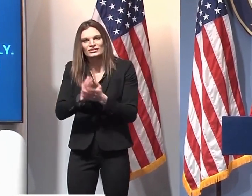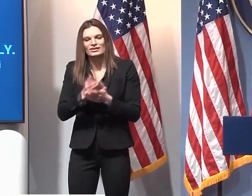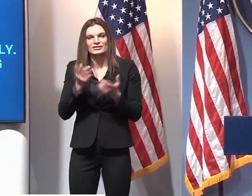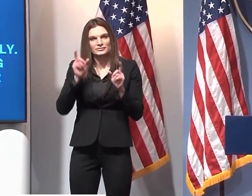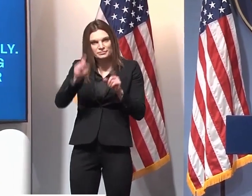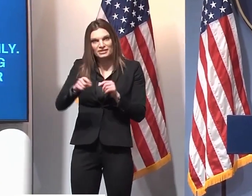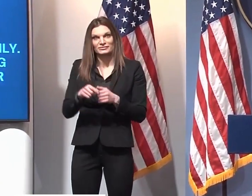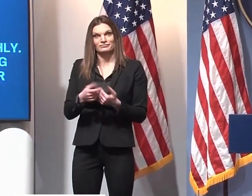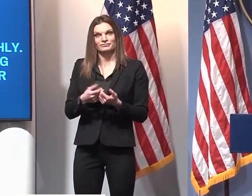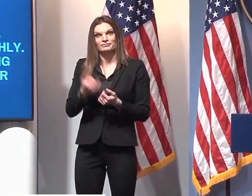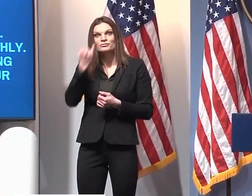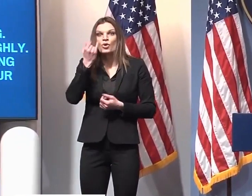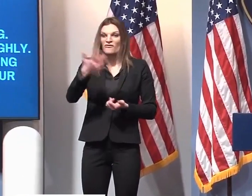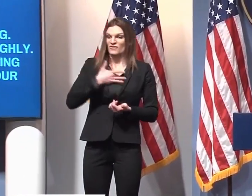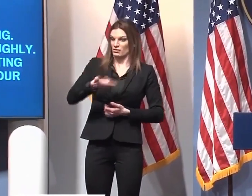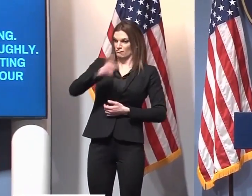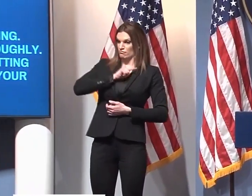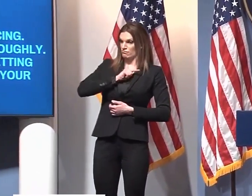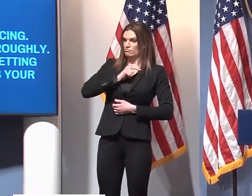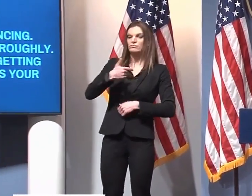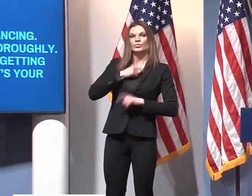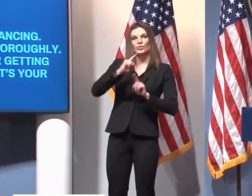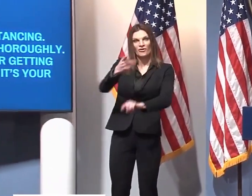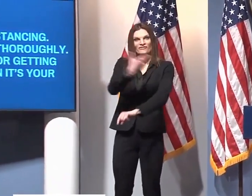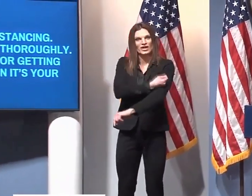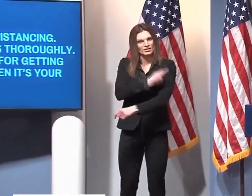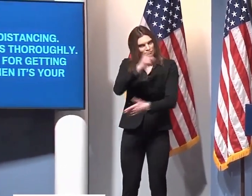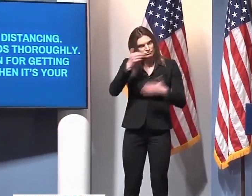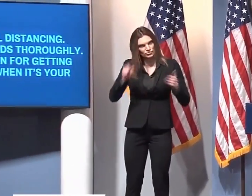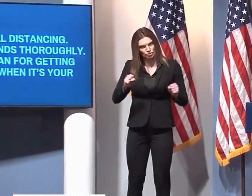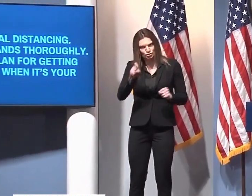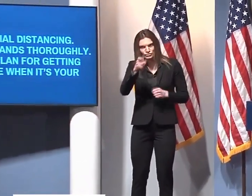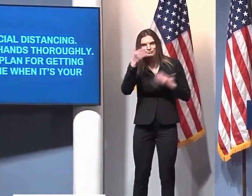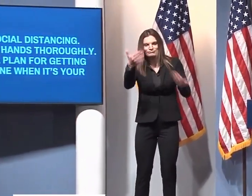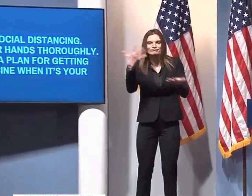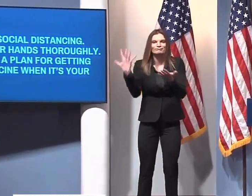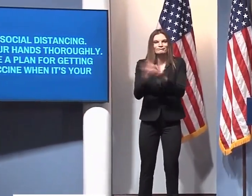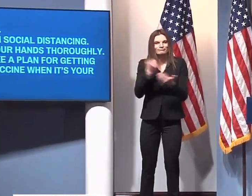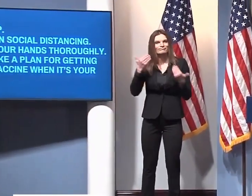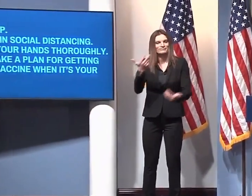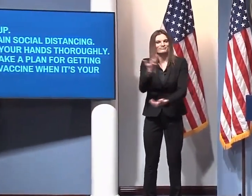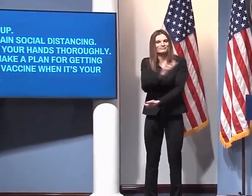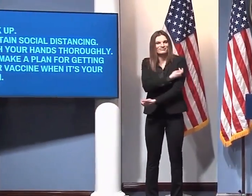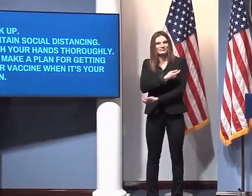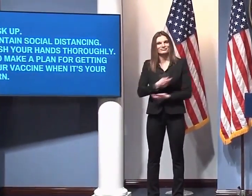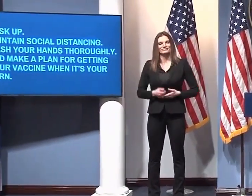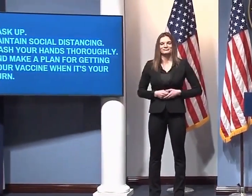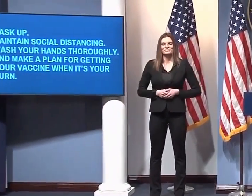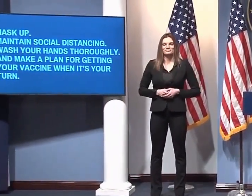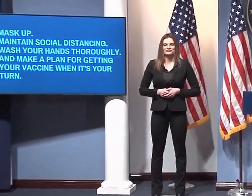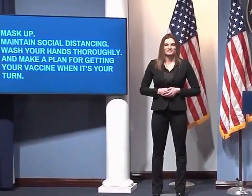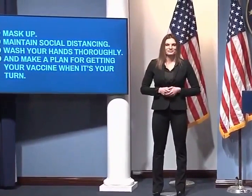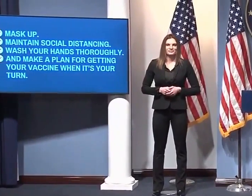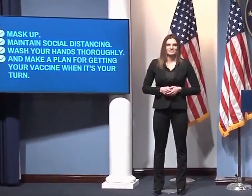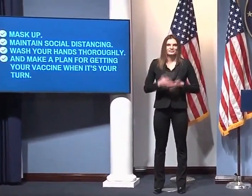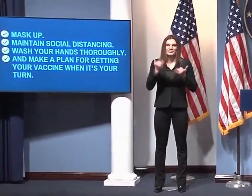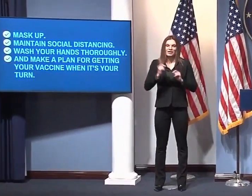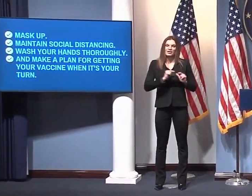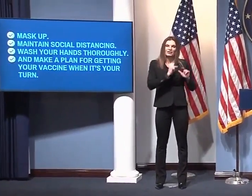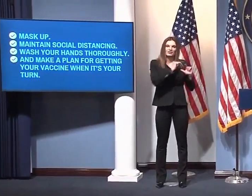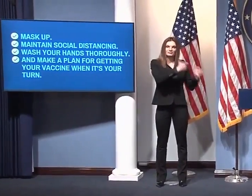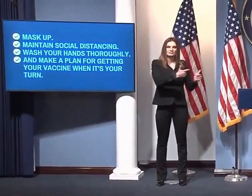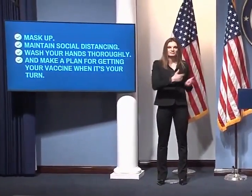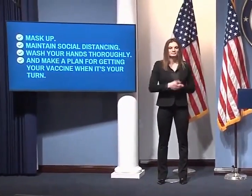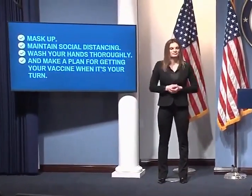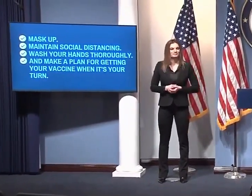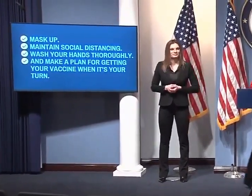the vaccine when it's your turn. We have a lot to do, Michigan. Let's do it together, and let's get it done. And with that, I'll turn it